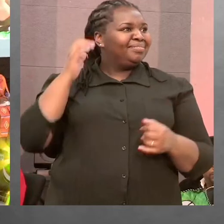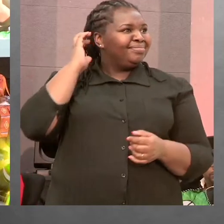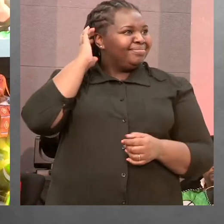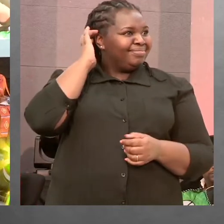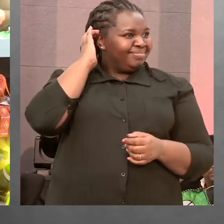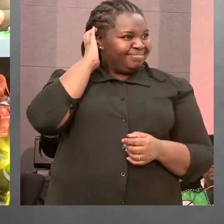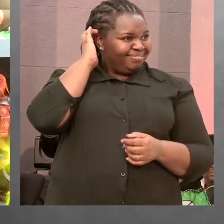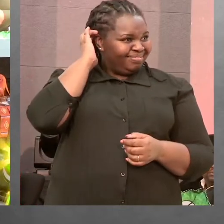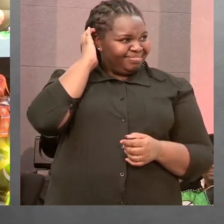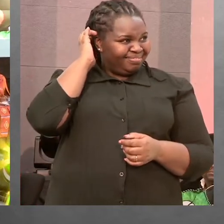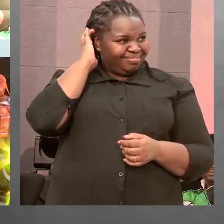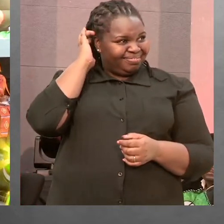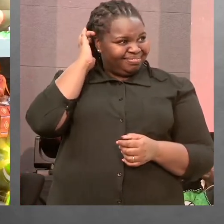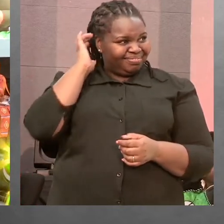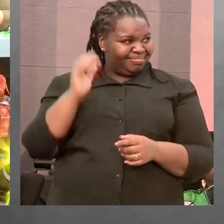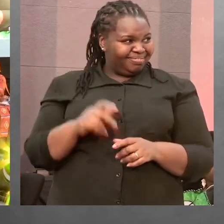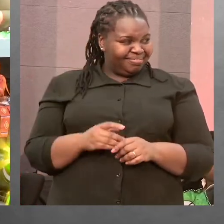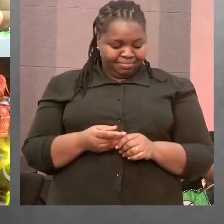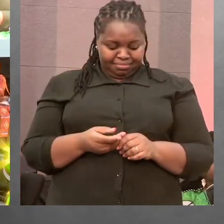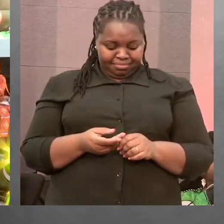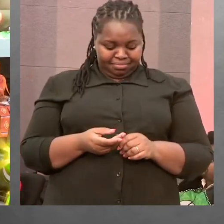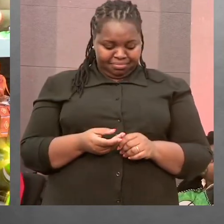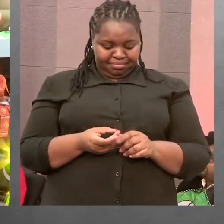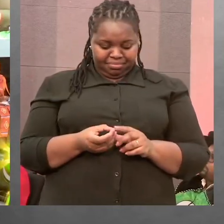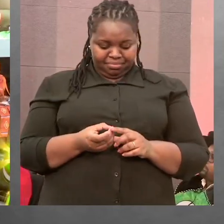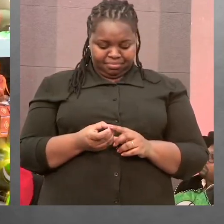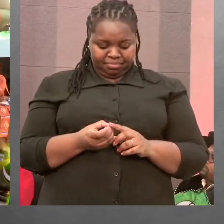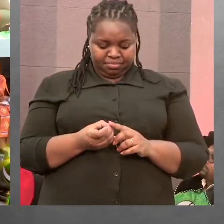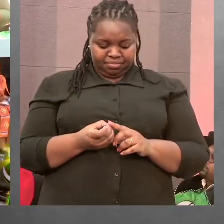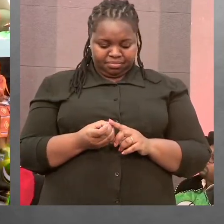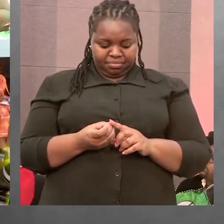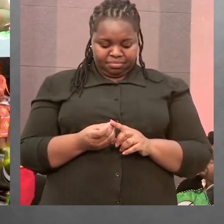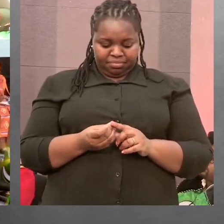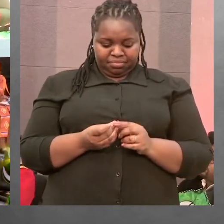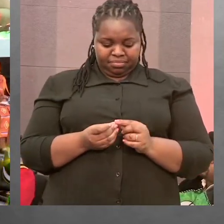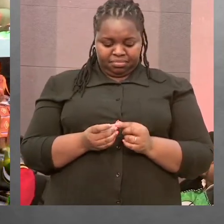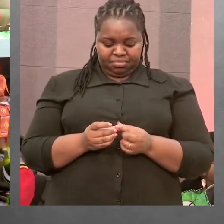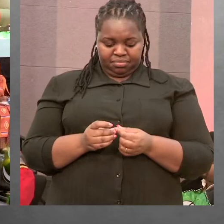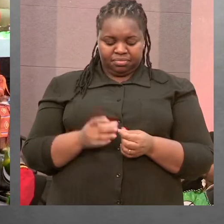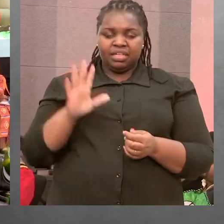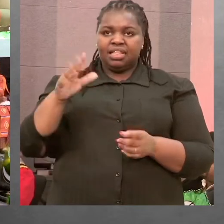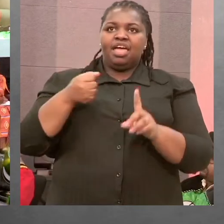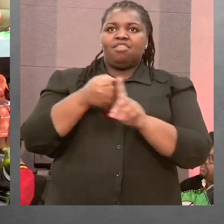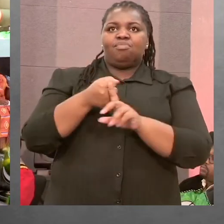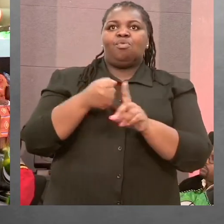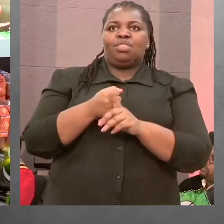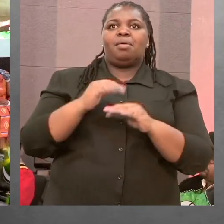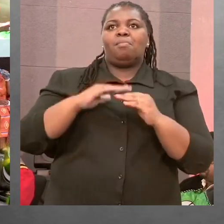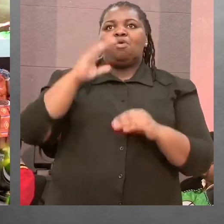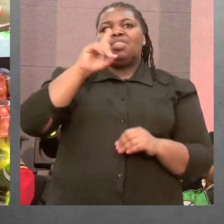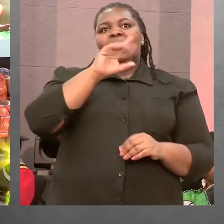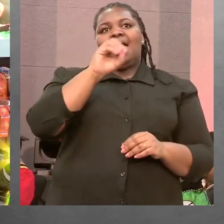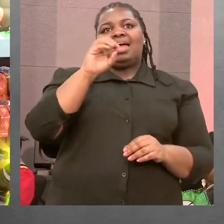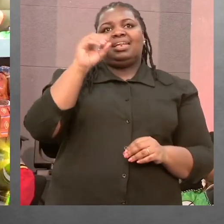A province of rebels in the sense that it was not an accident that they fought more than 100 years